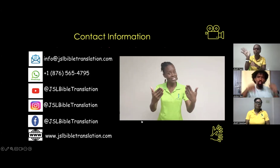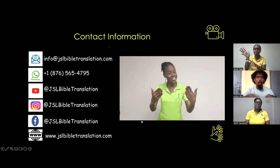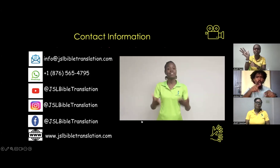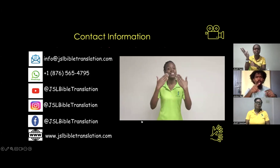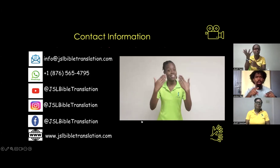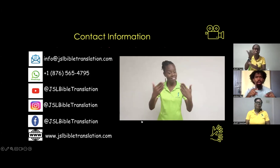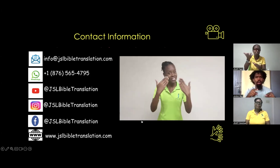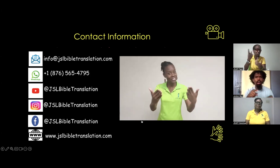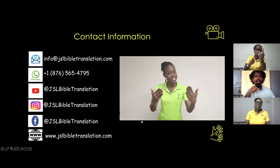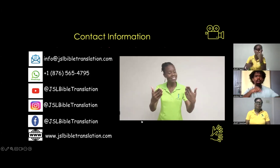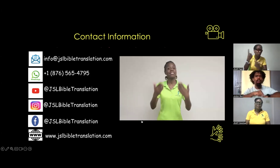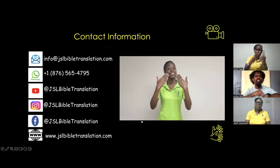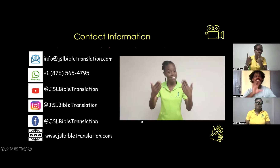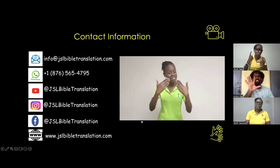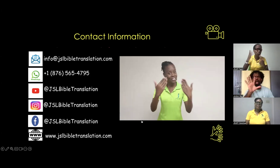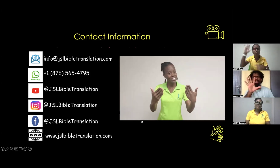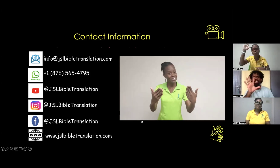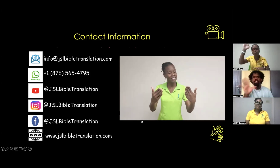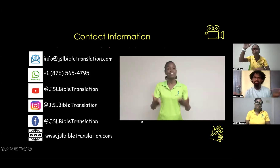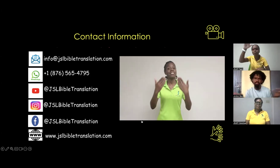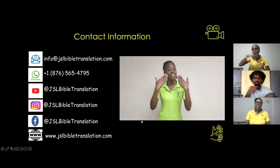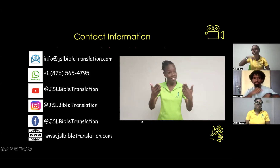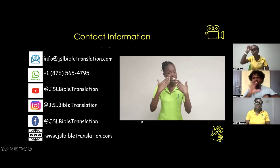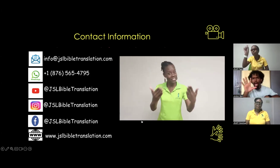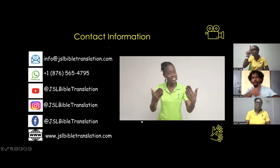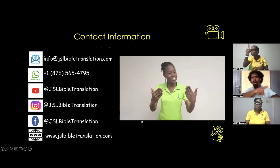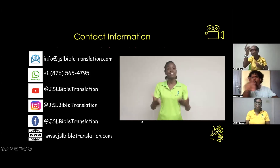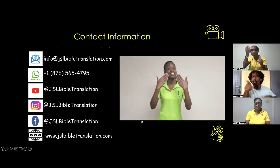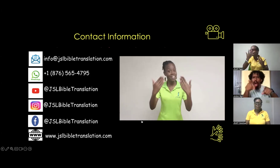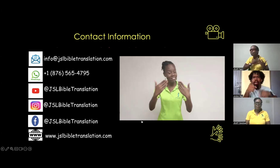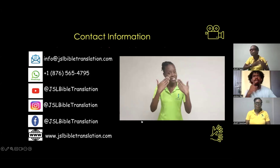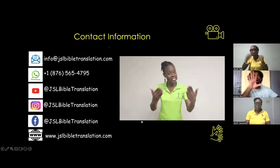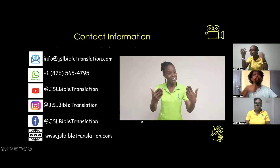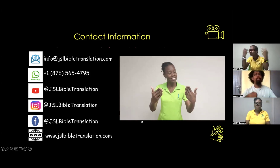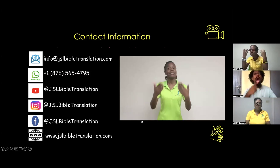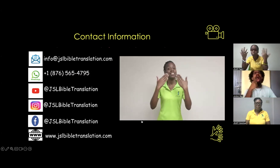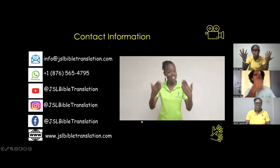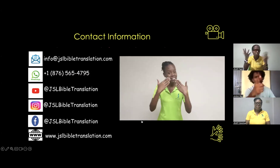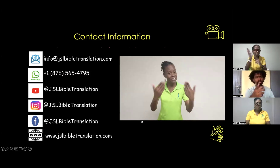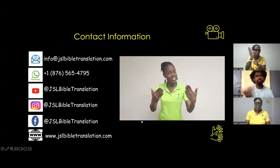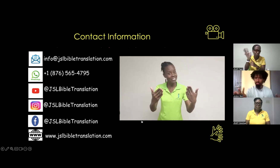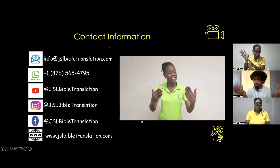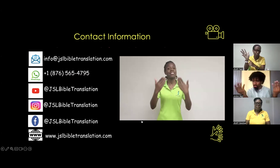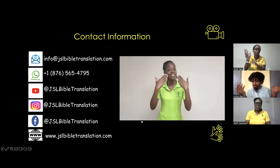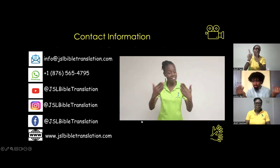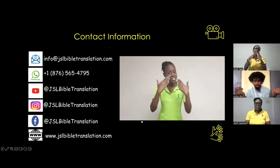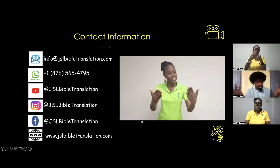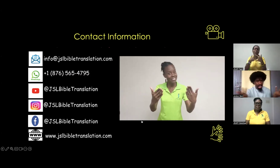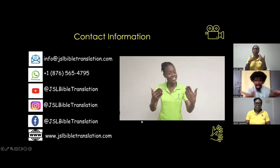we're going to now have 5 minutes for any questions, if you want anything